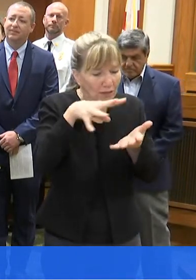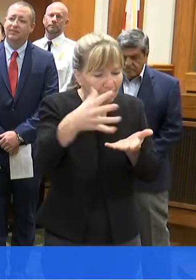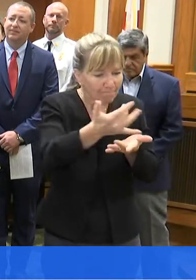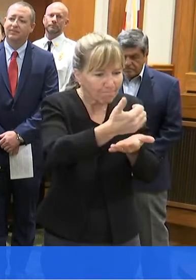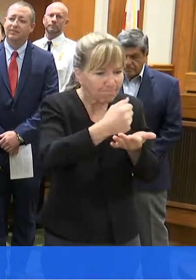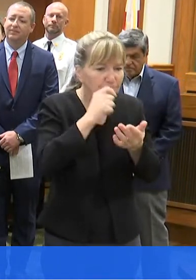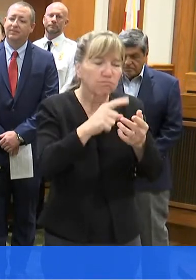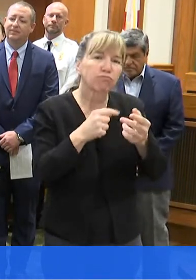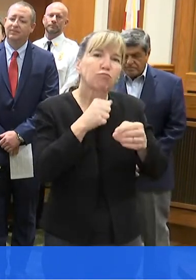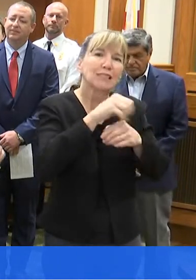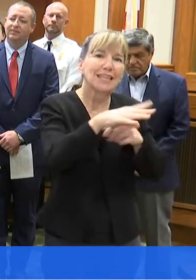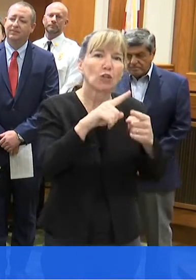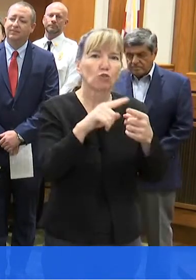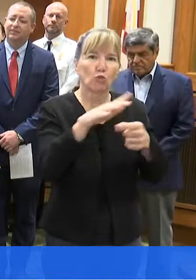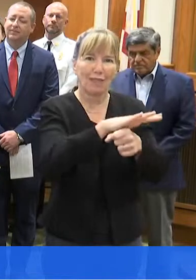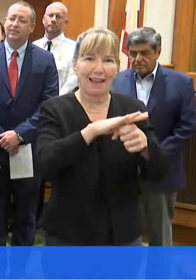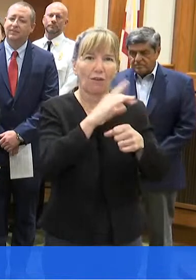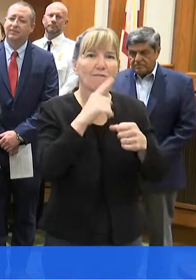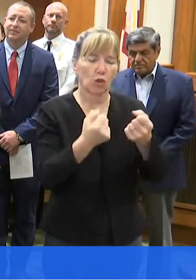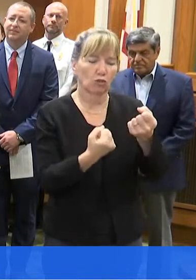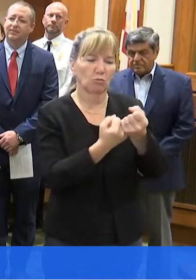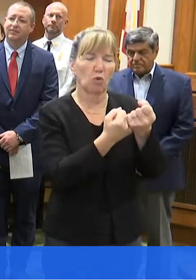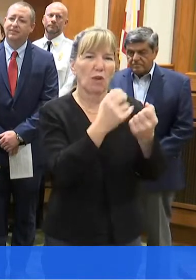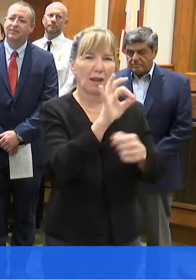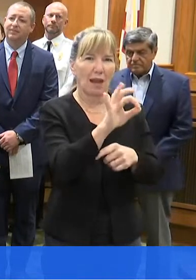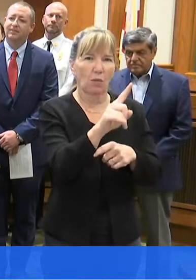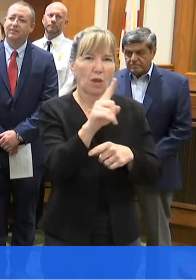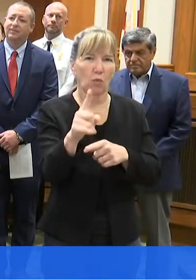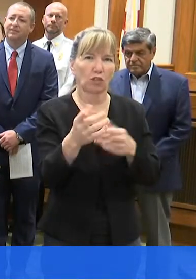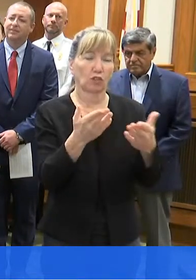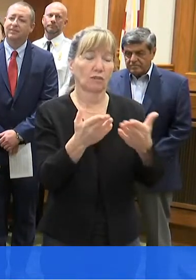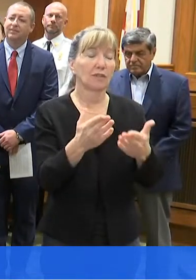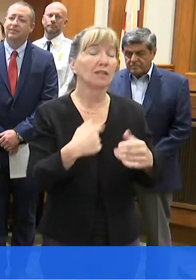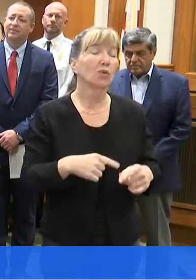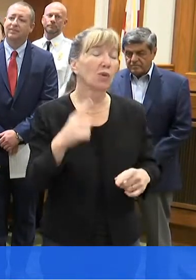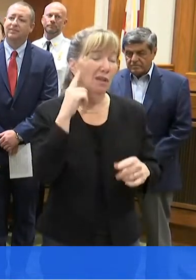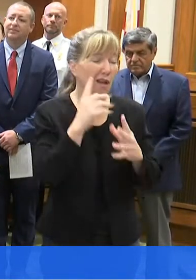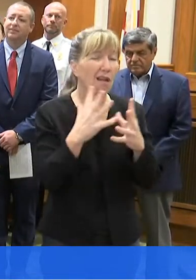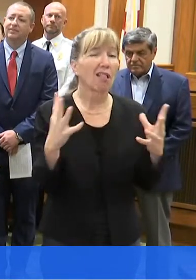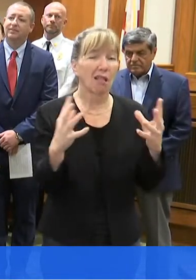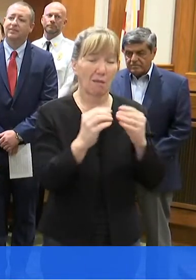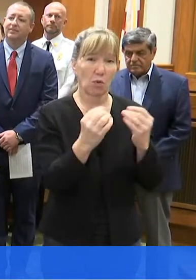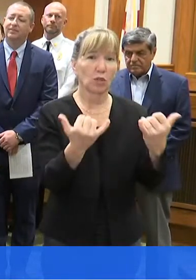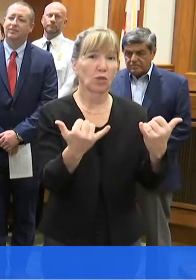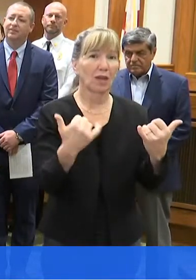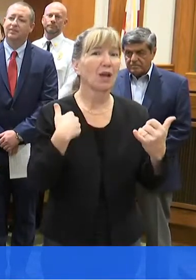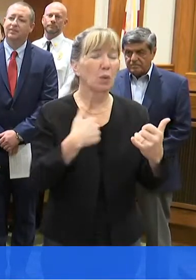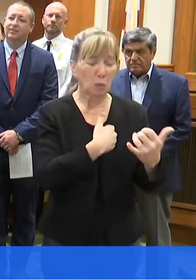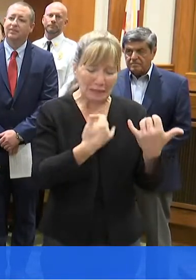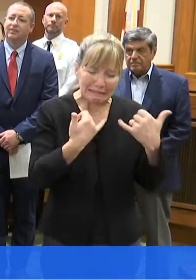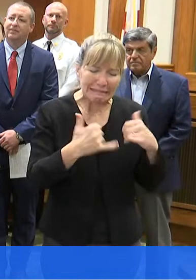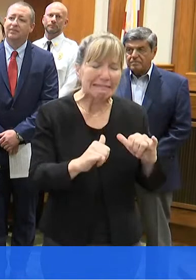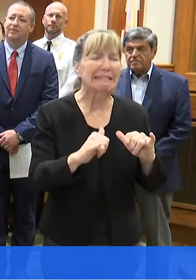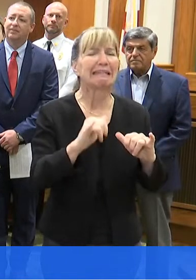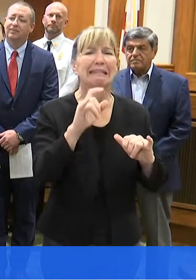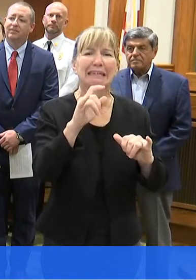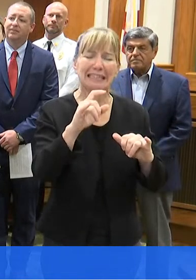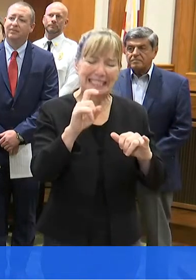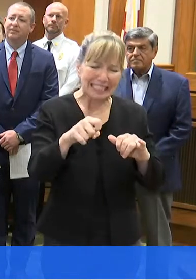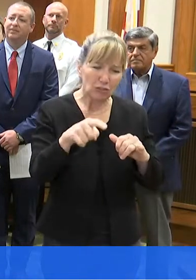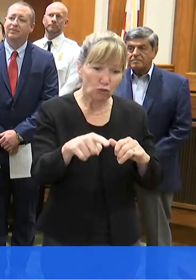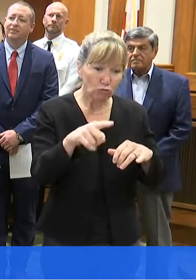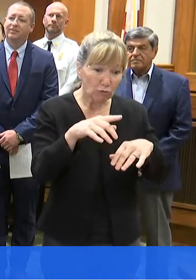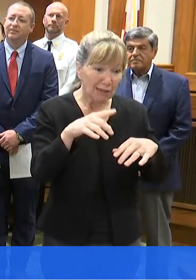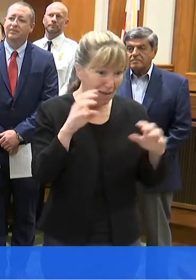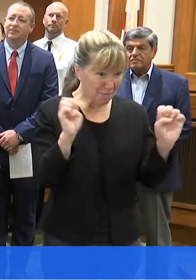services. As you hear more about this today, you will please keep in mind that one thing, we still need you to call 911 when you need